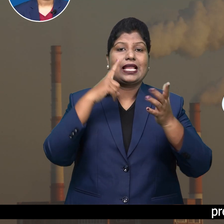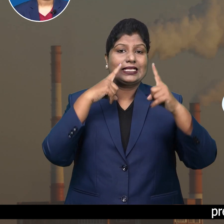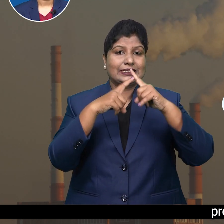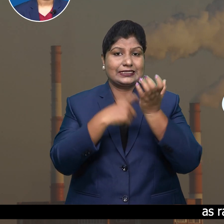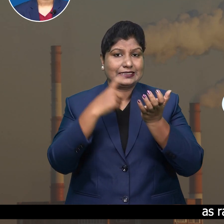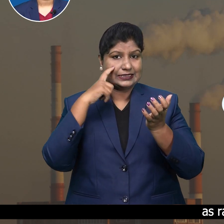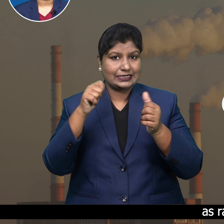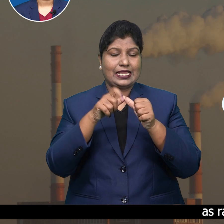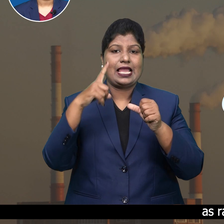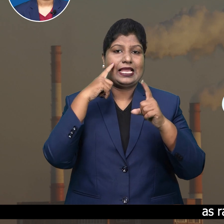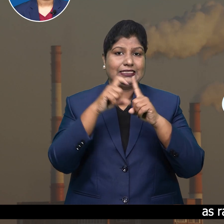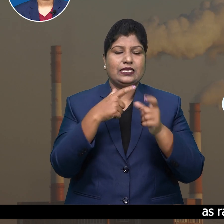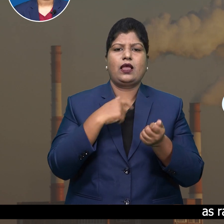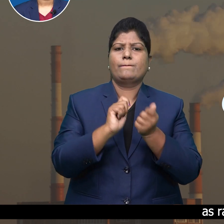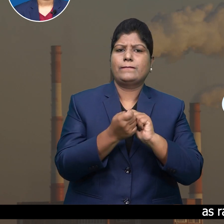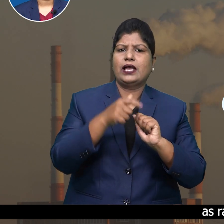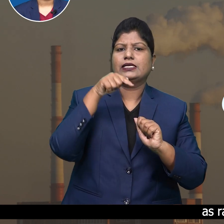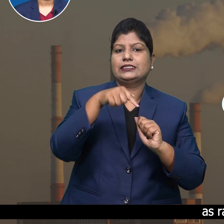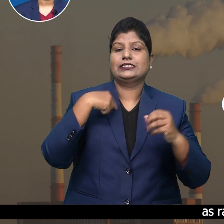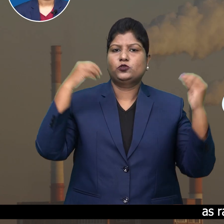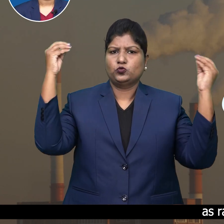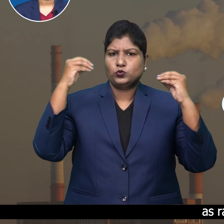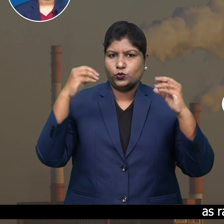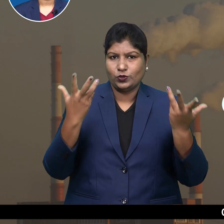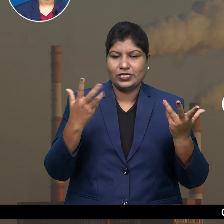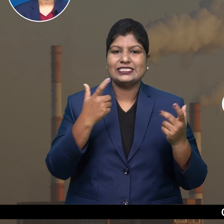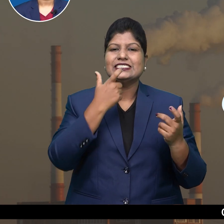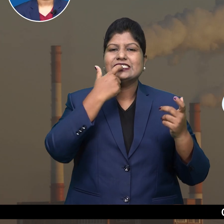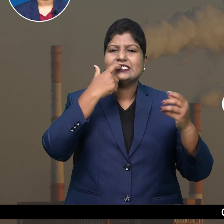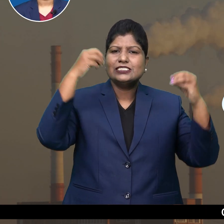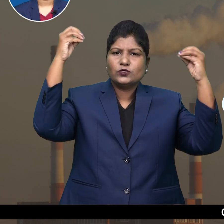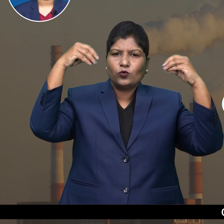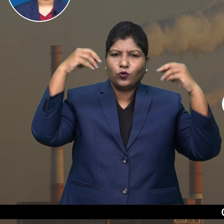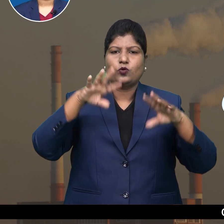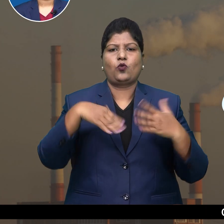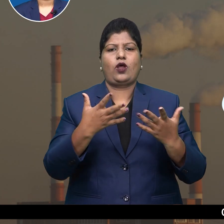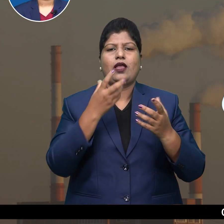precipitate as rain, snow, or fog.